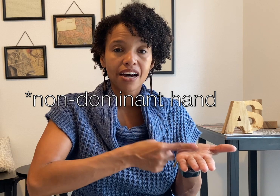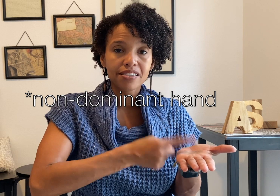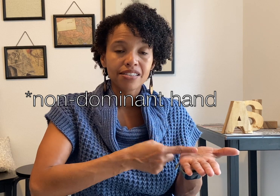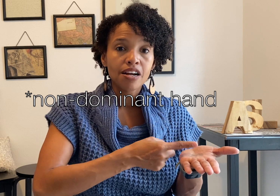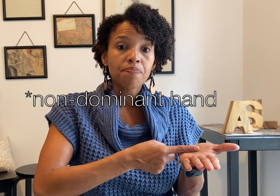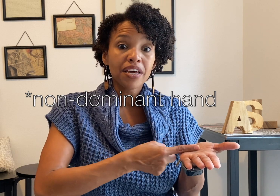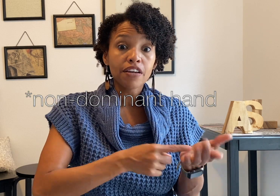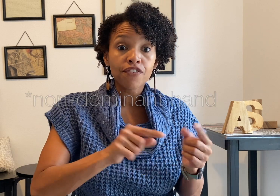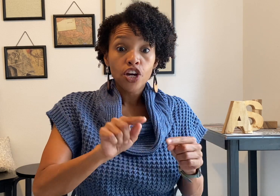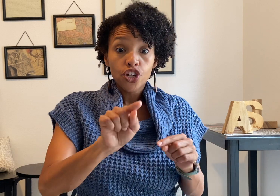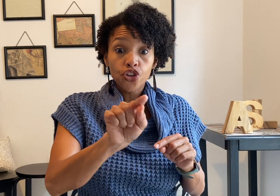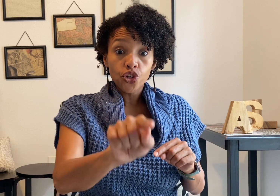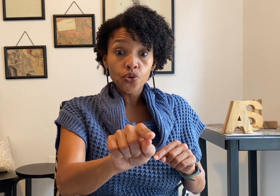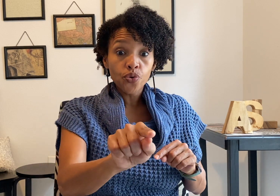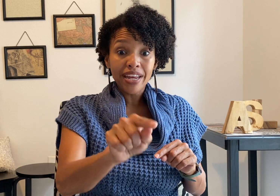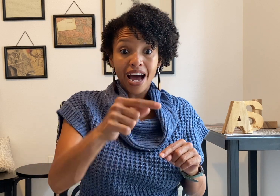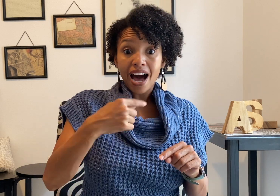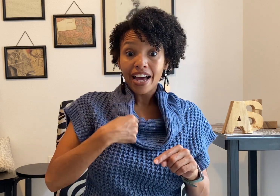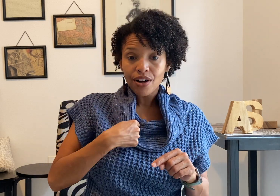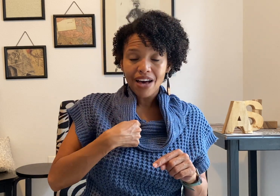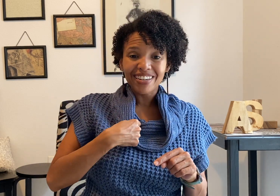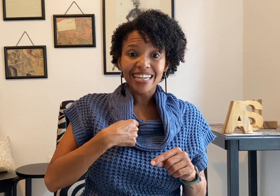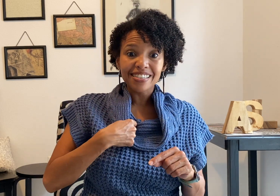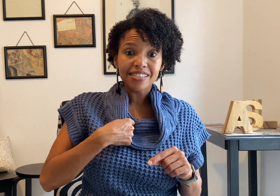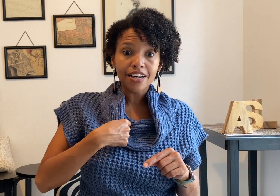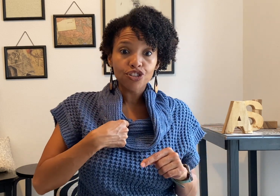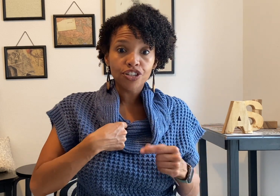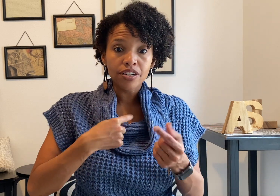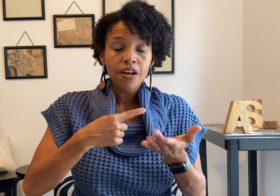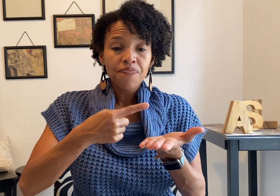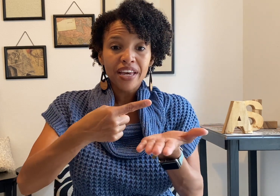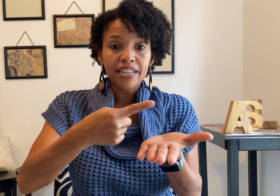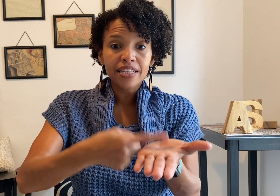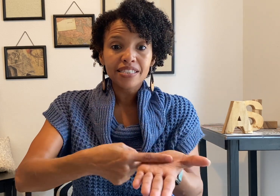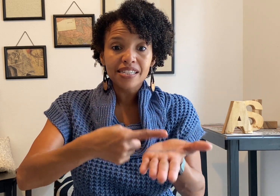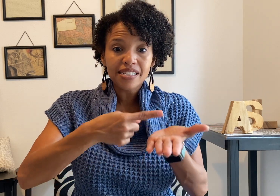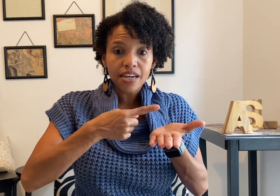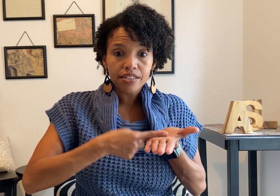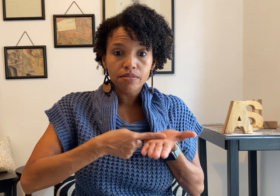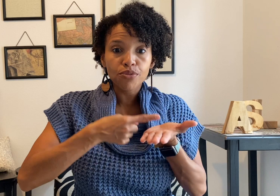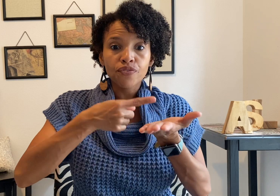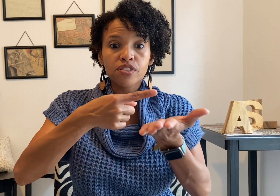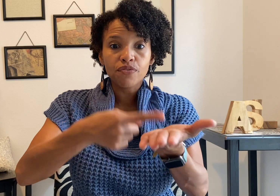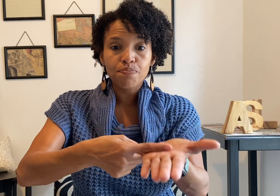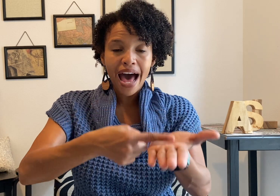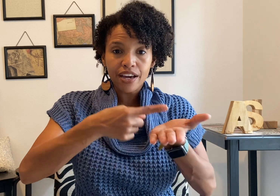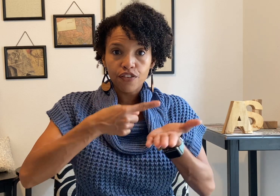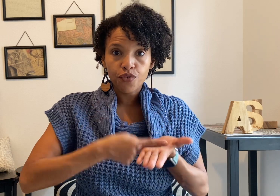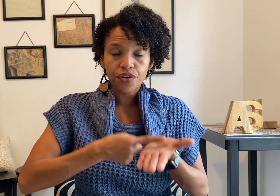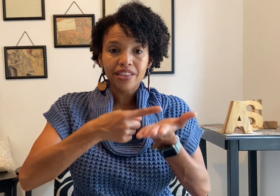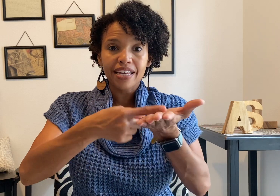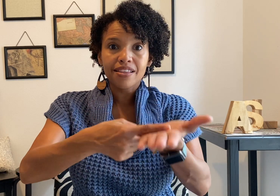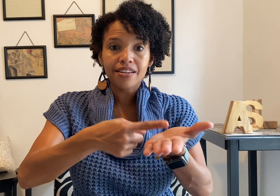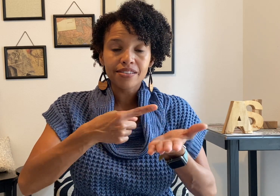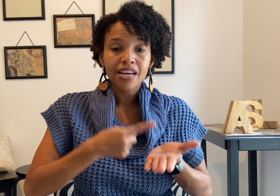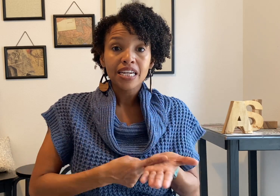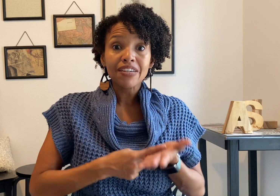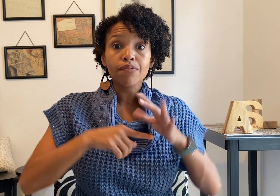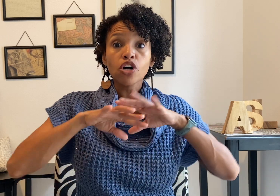discuss. And if you and I are having a discussion, then the discuss moves back and forth like this. If I'm